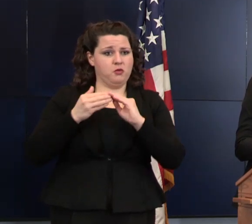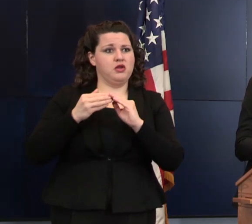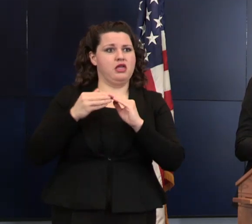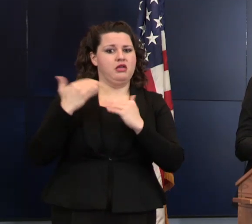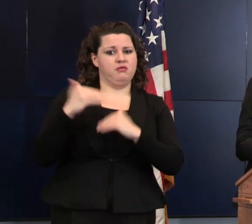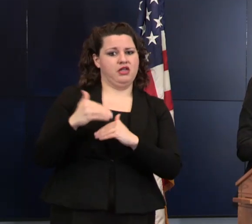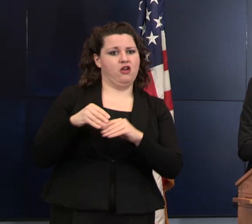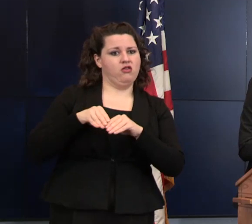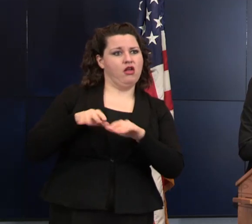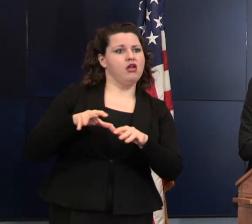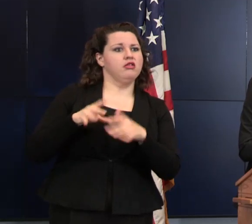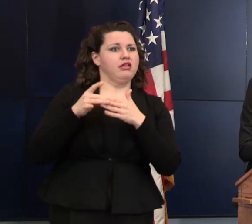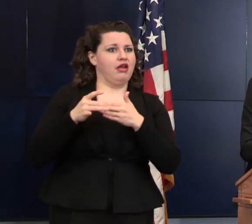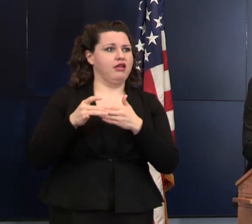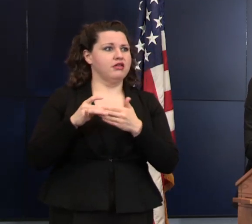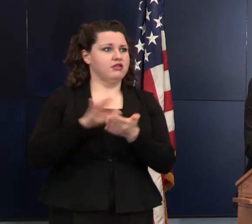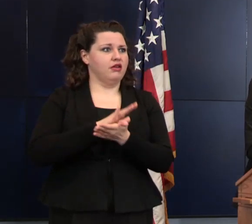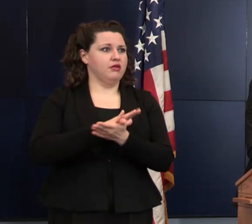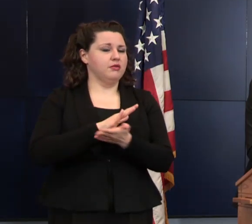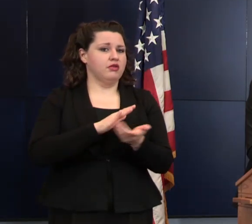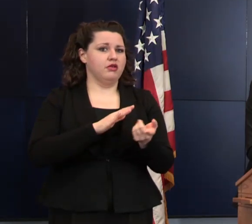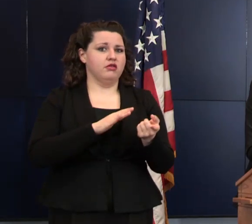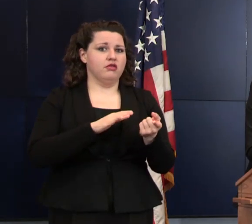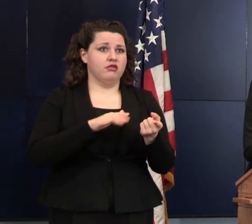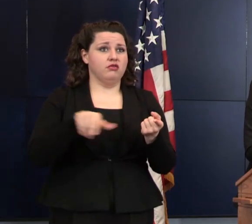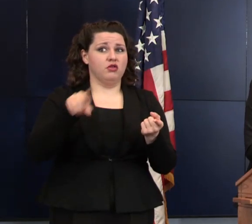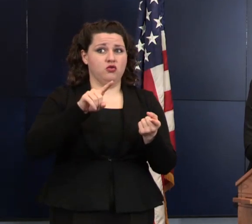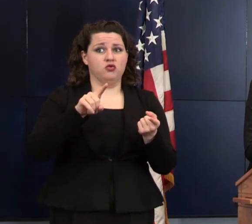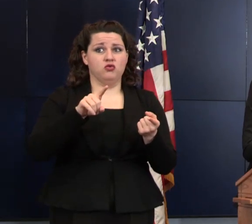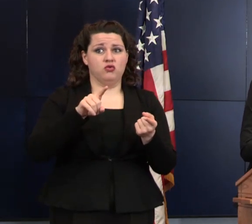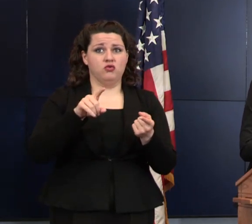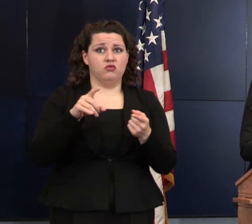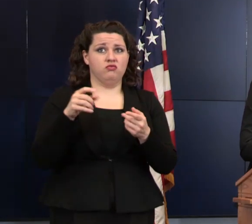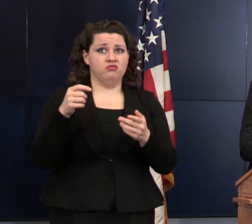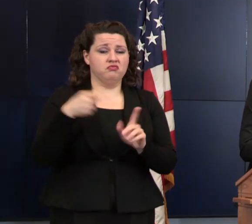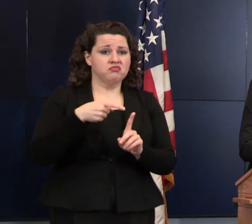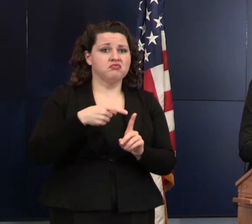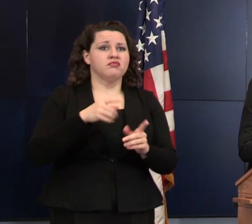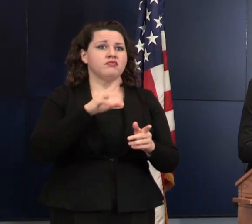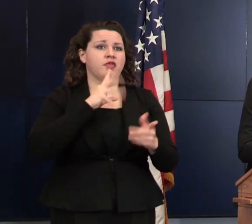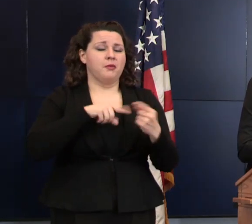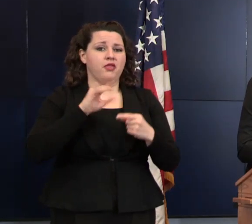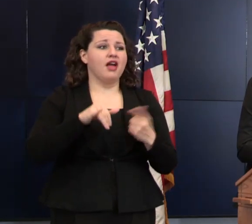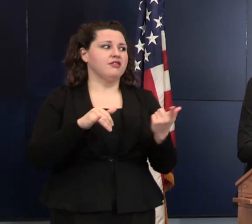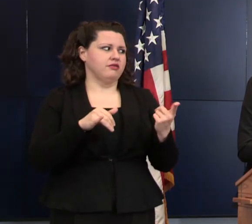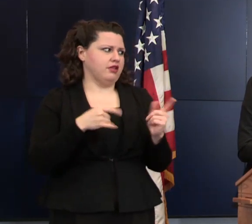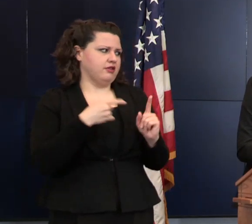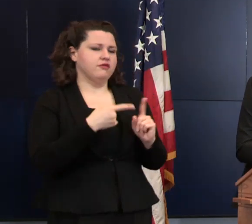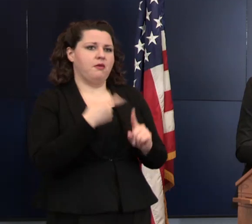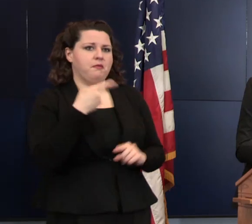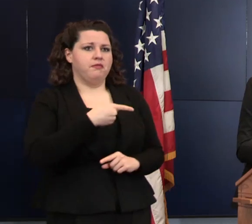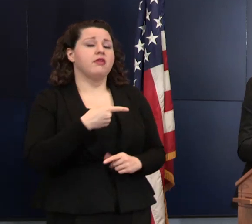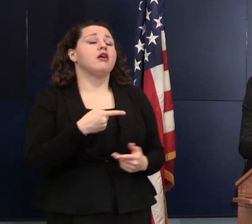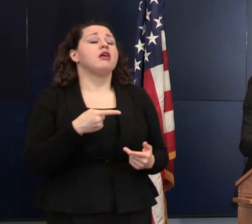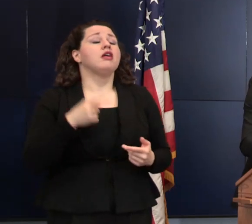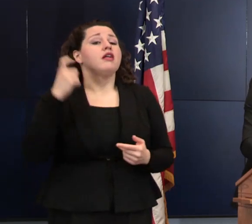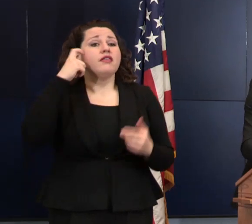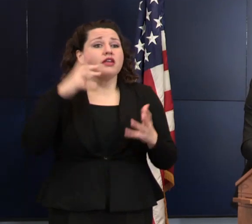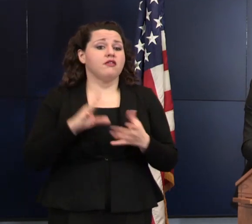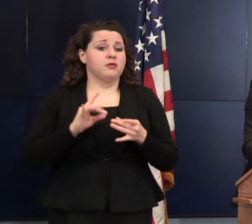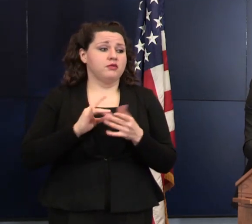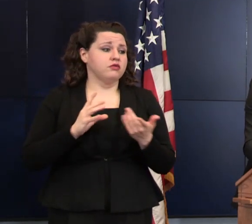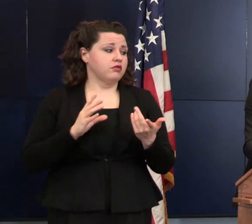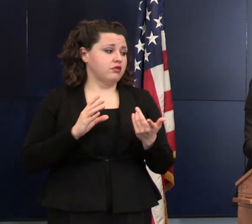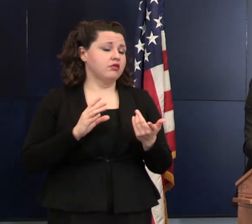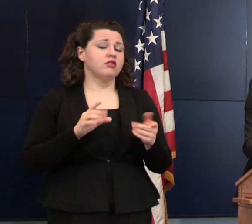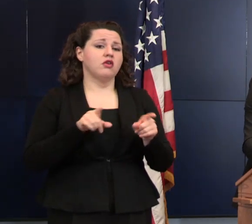mitigation guidance document that you guys are referring to, a lot of the roots of that can be found here. And as the governor mentioned, there